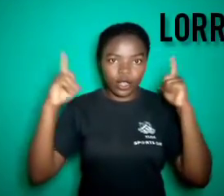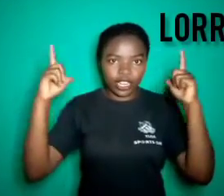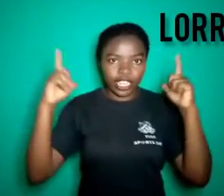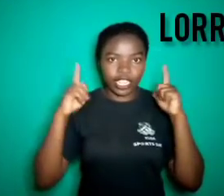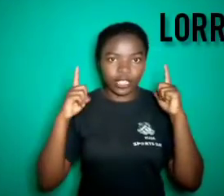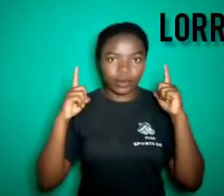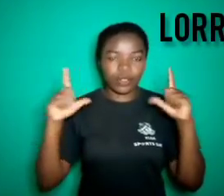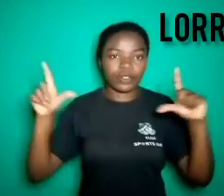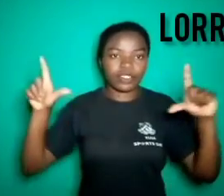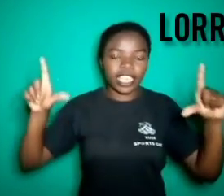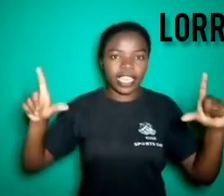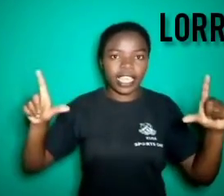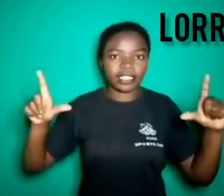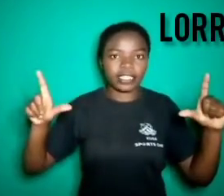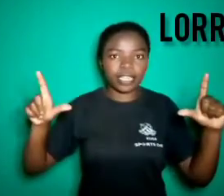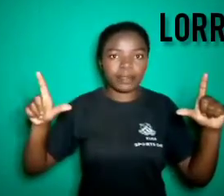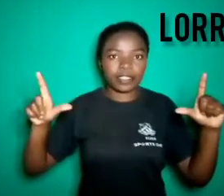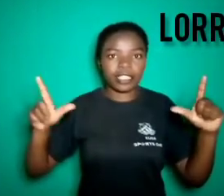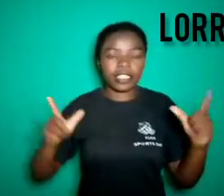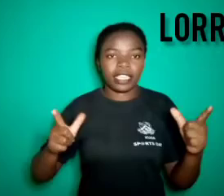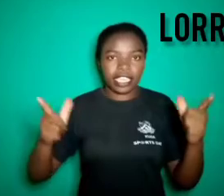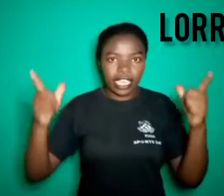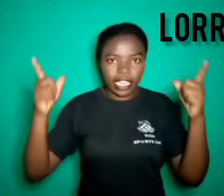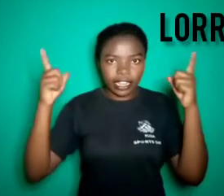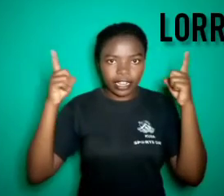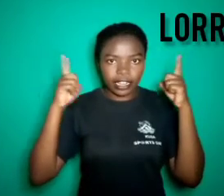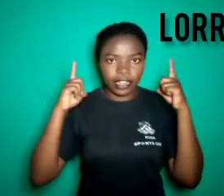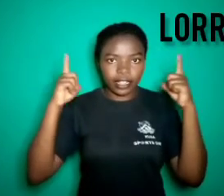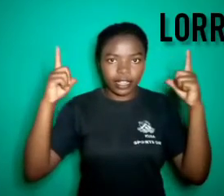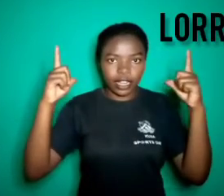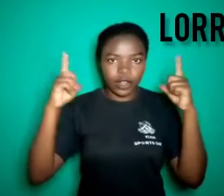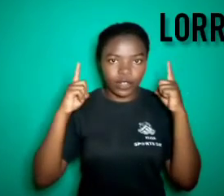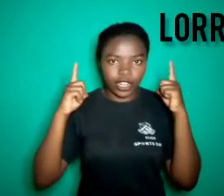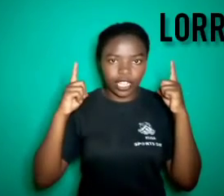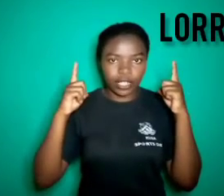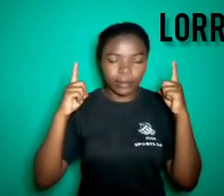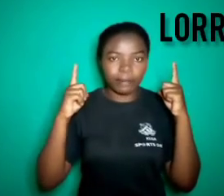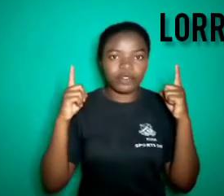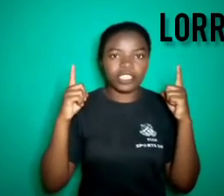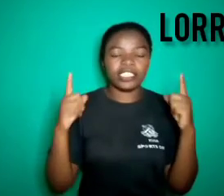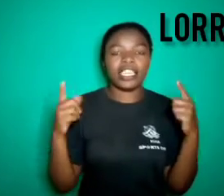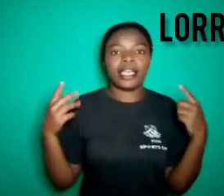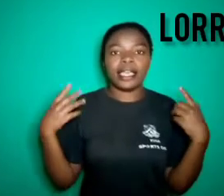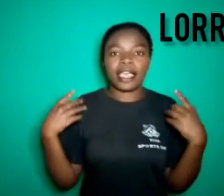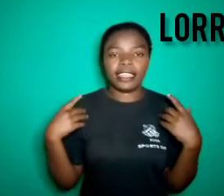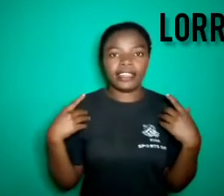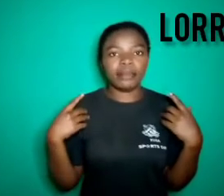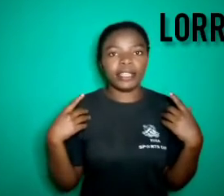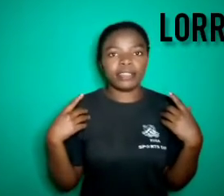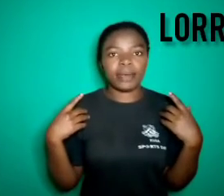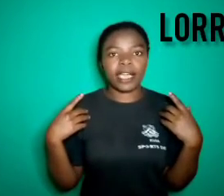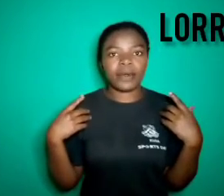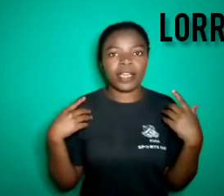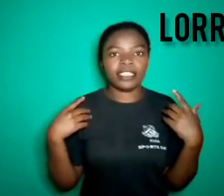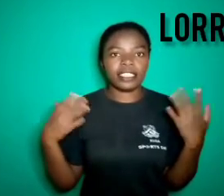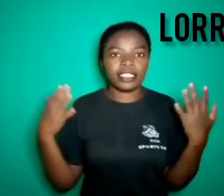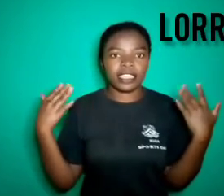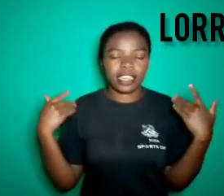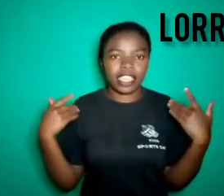Lorry. We use L hand shapes and lorry. Move it a little bit backwards near